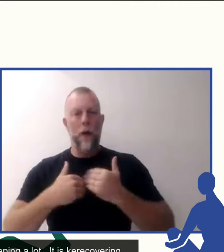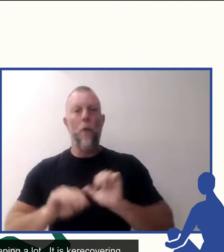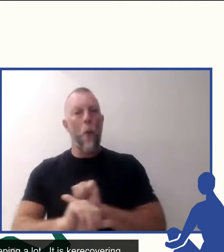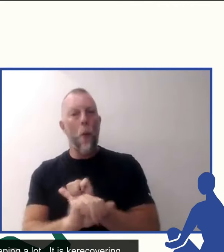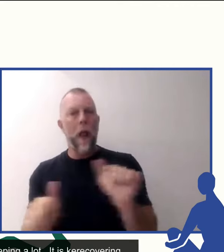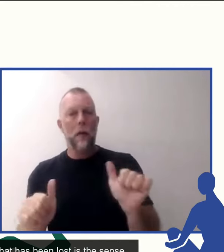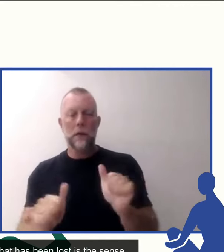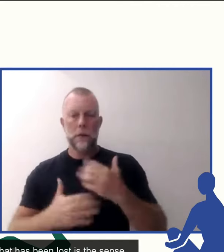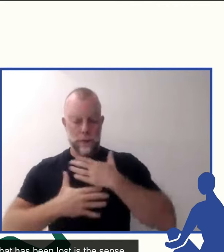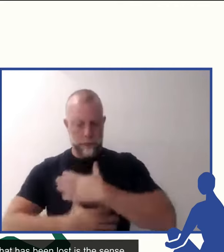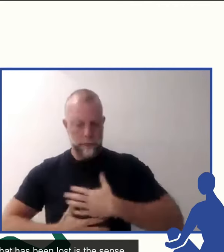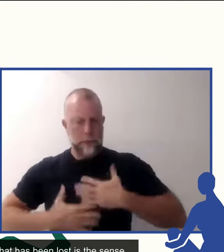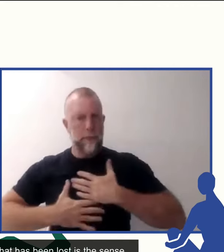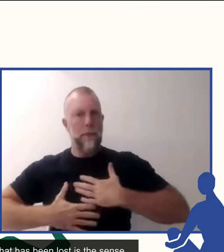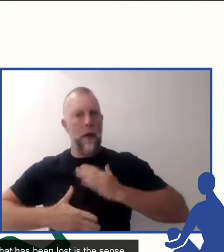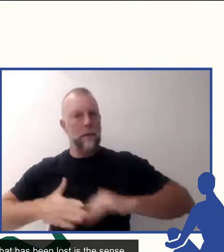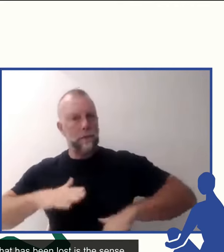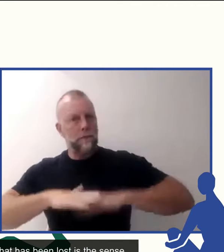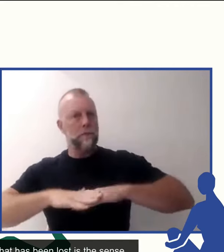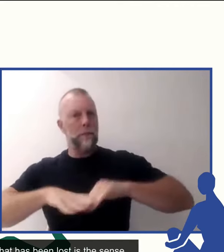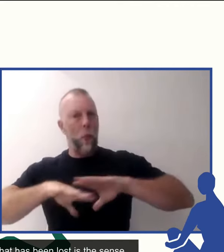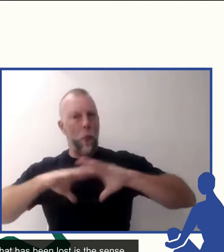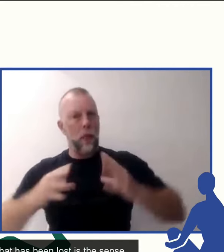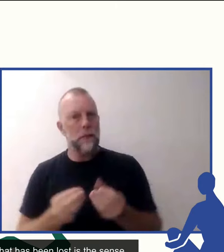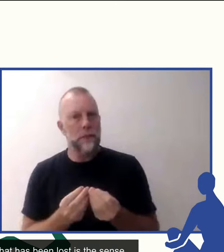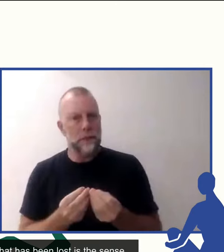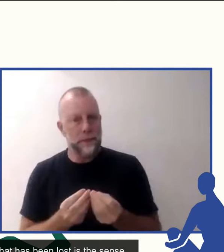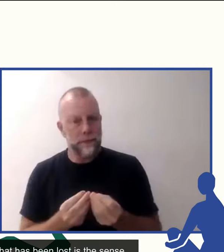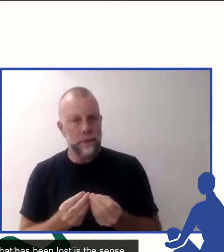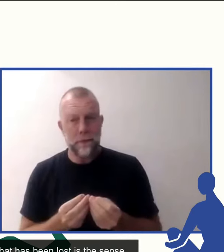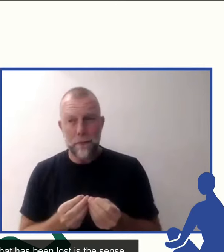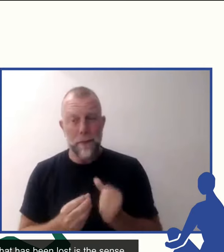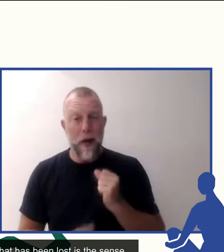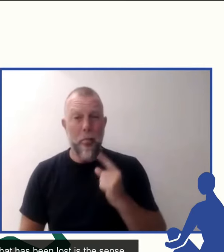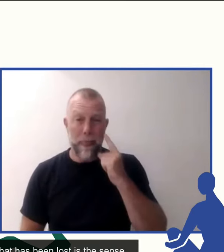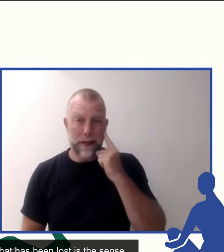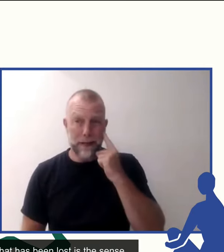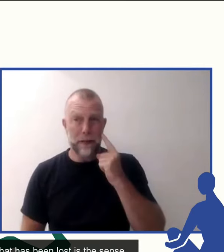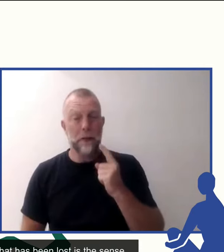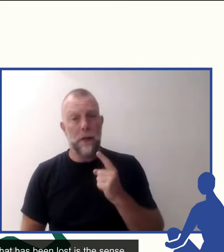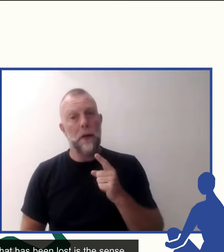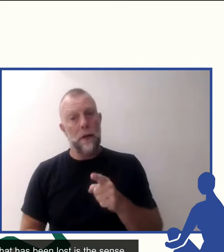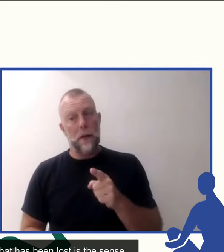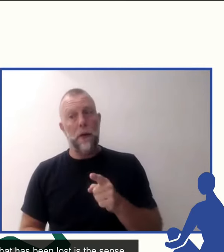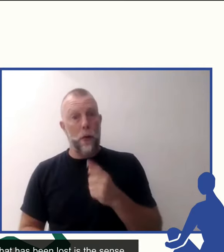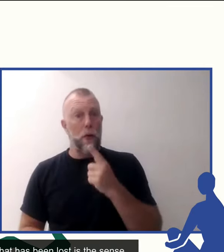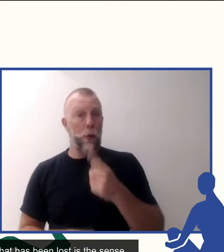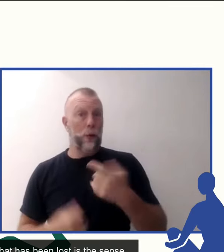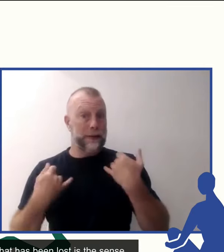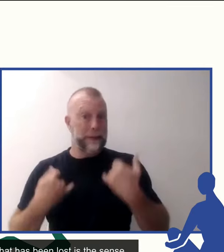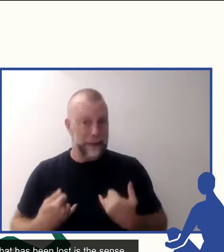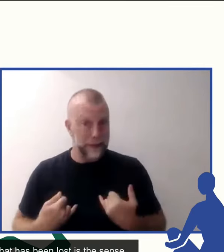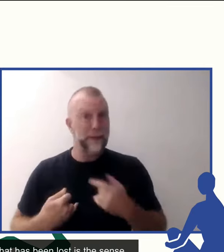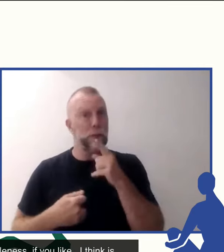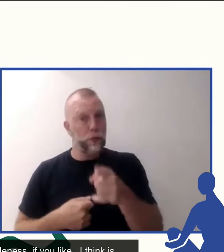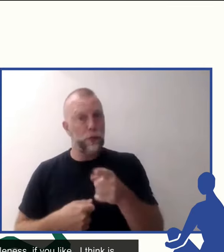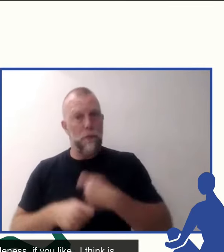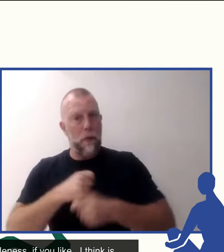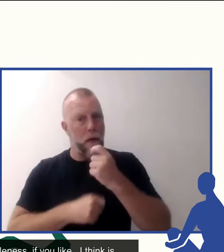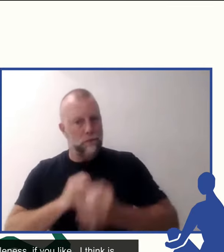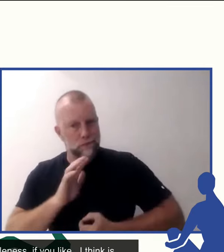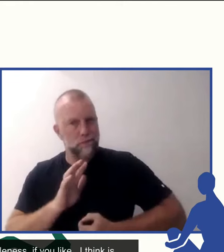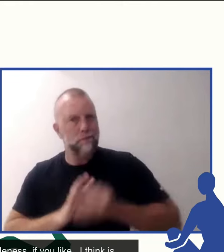the sense of wholeness, if you like, that I think is recoverable even if the good